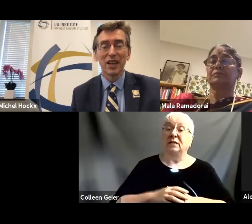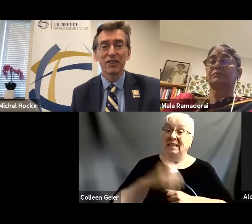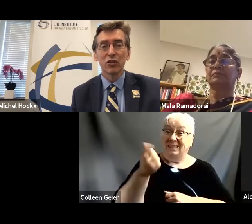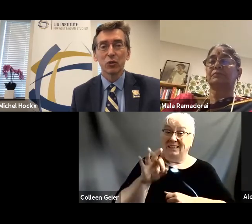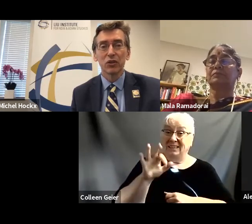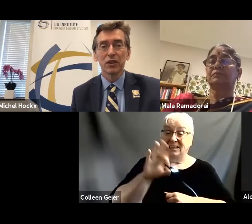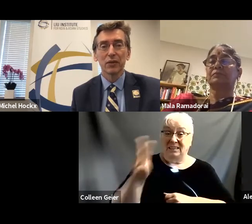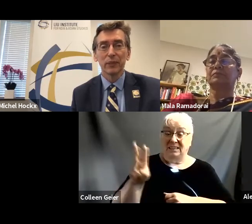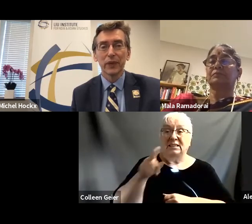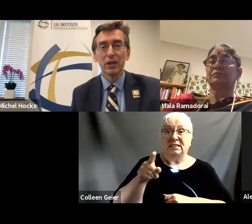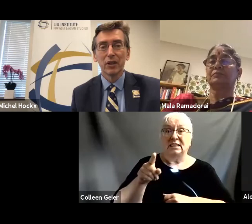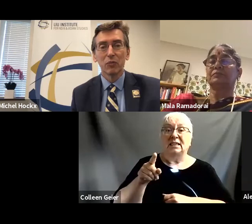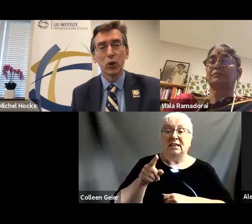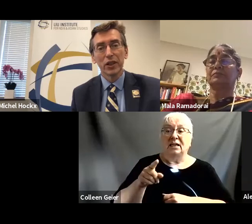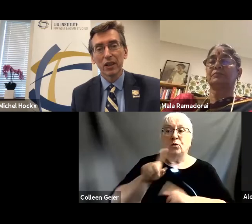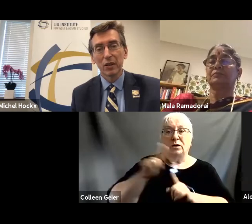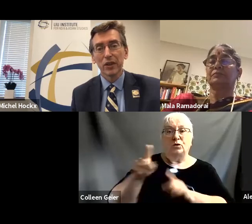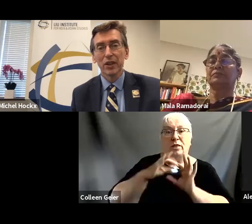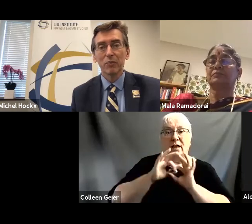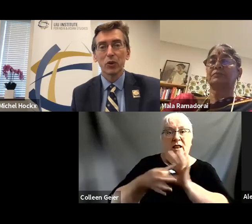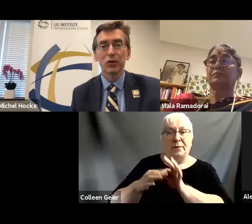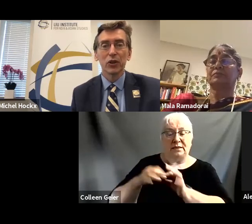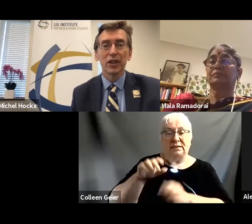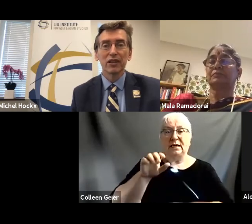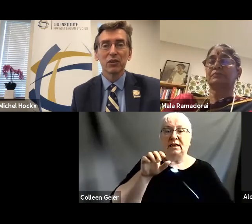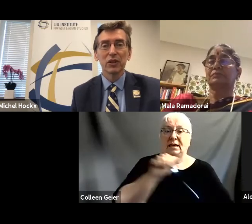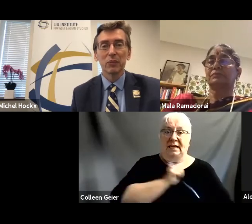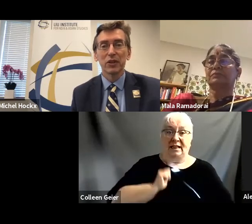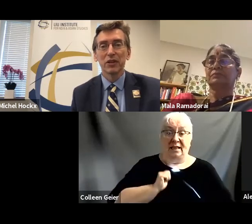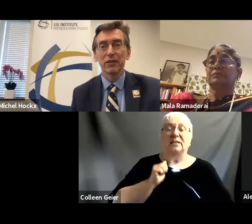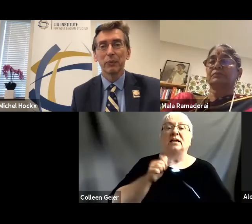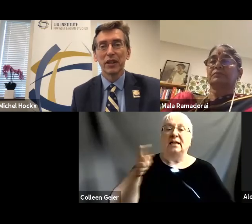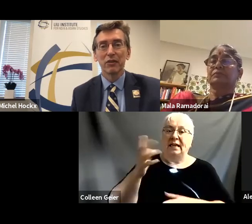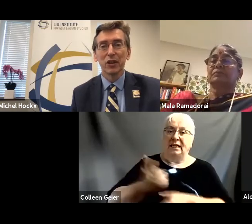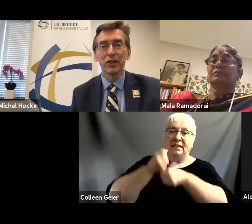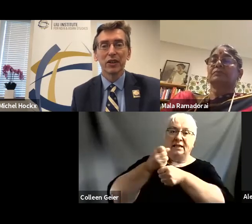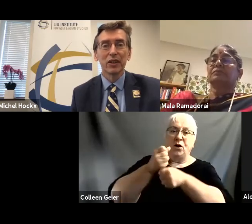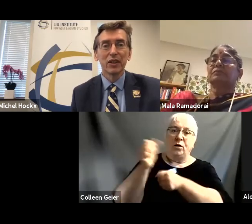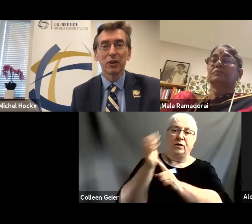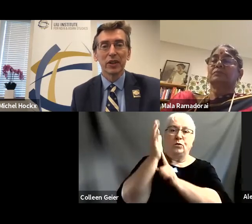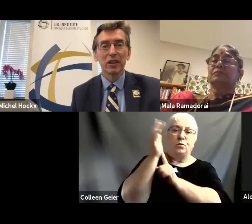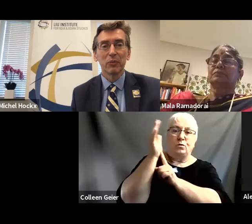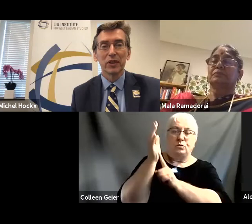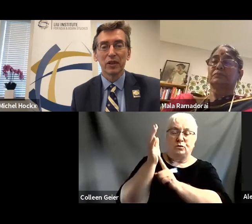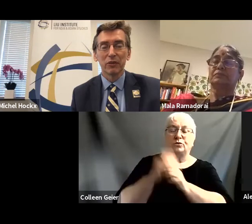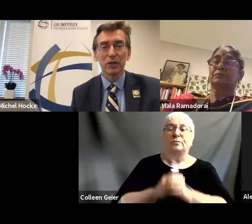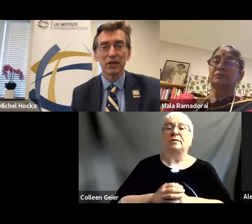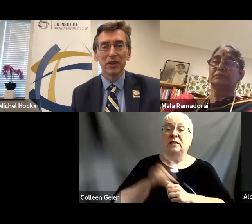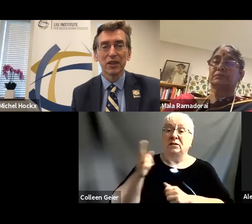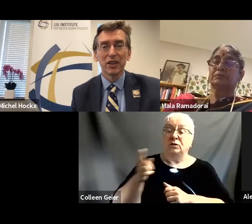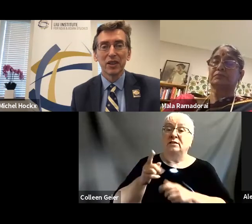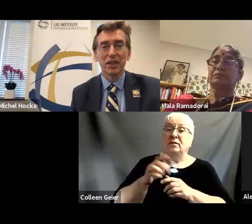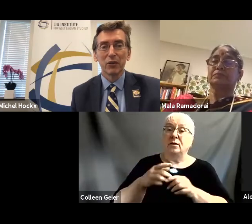in Atlanta, Georgia. Born in Colombia, Montoya is the recipient of the Medal of Honor from the Colombian